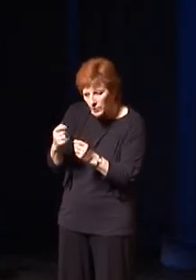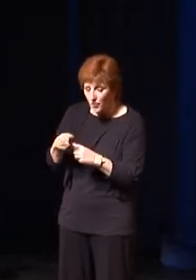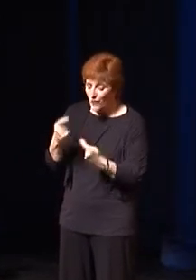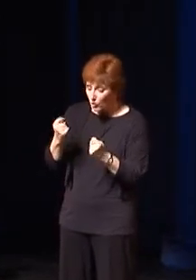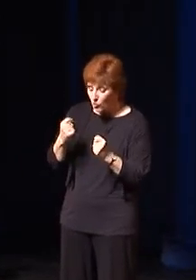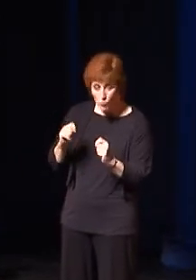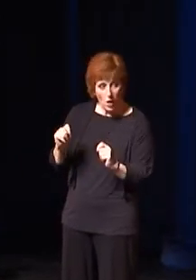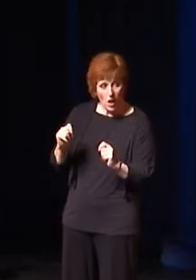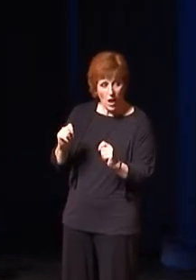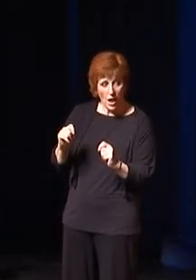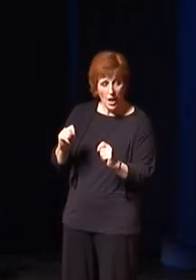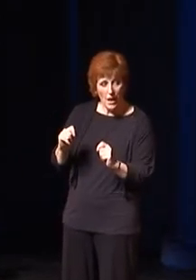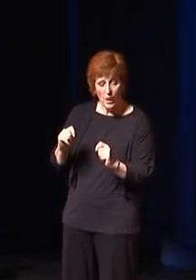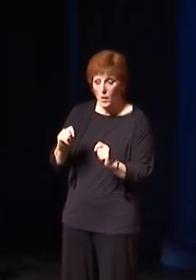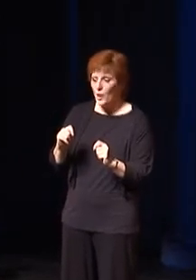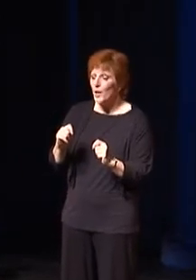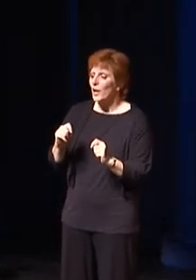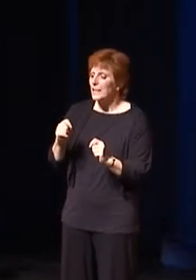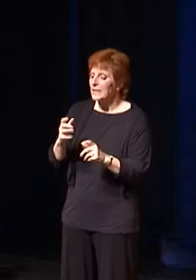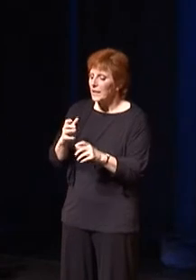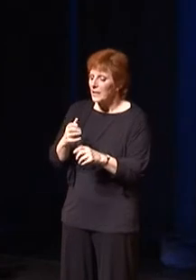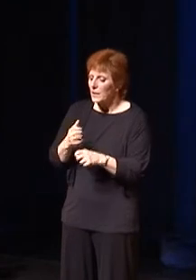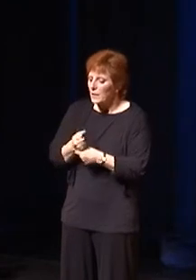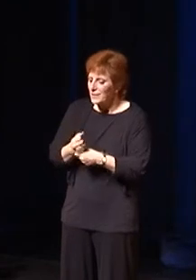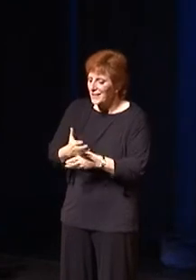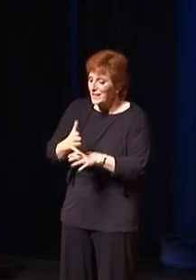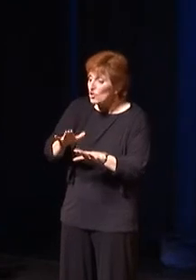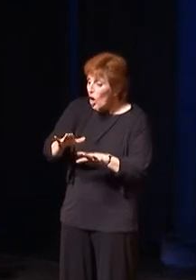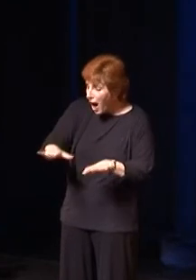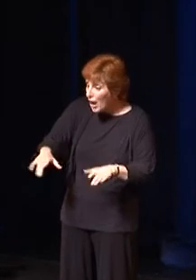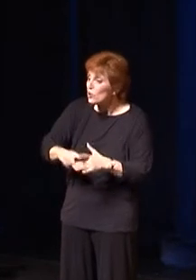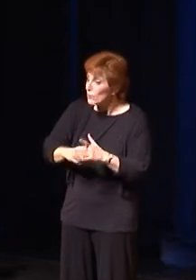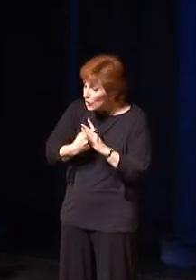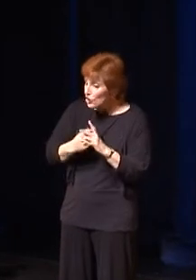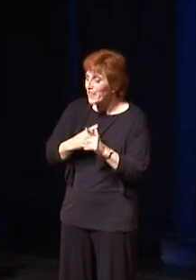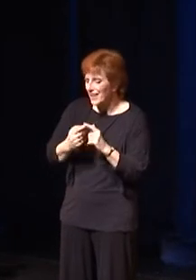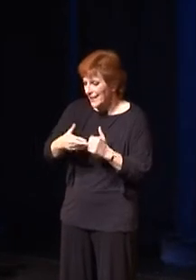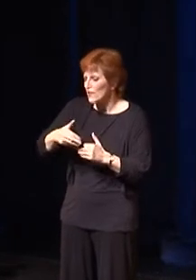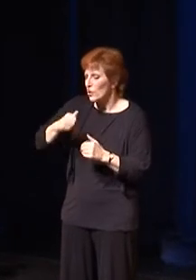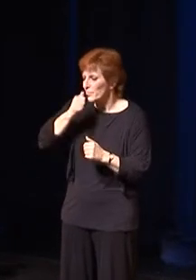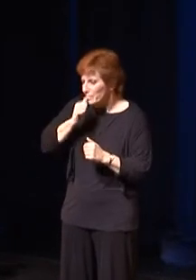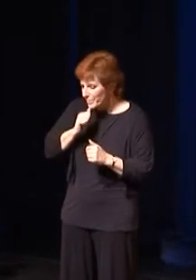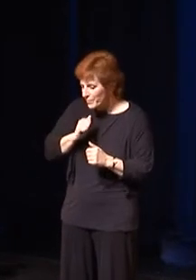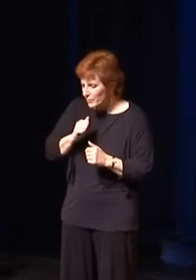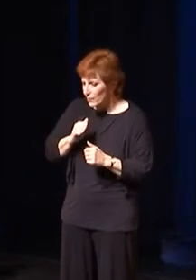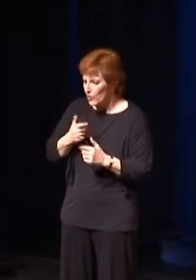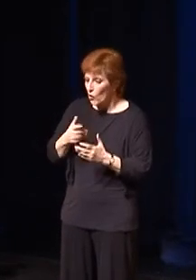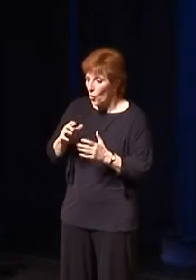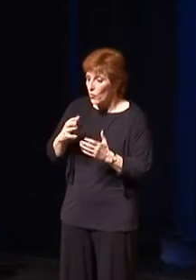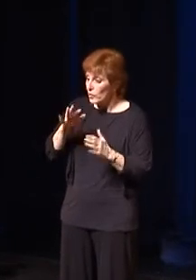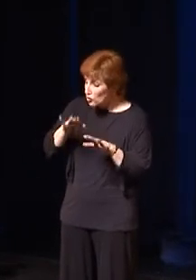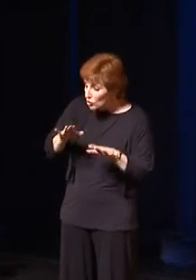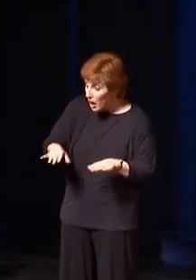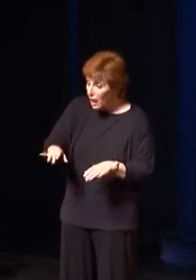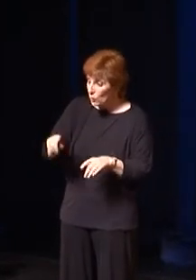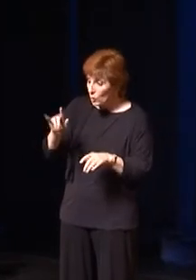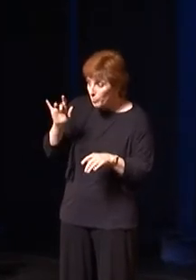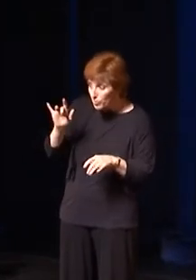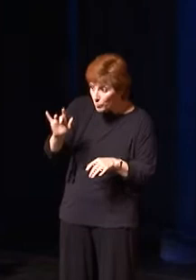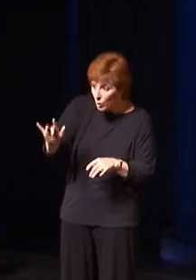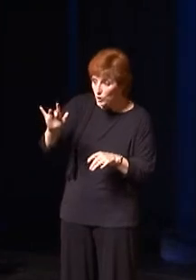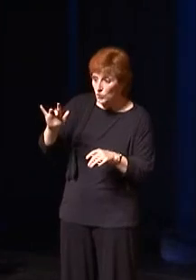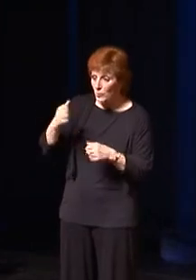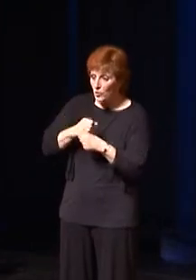or the adult initiates it, it's often easier to tolerate. So you might push the button on the fire alarm, the smoke